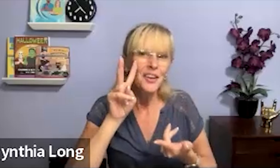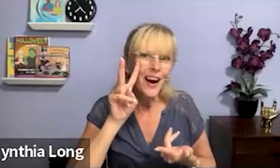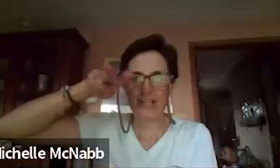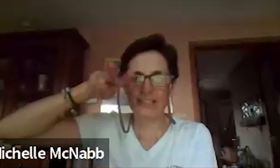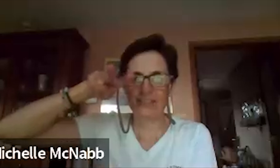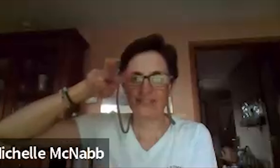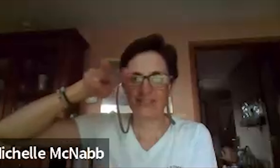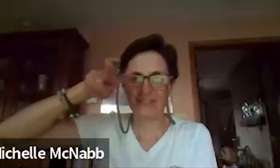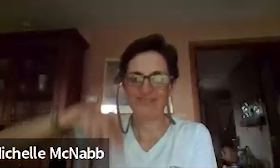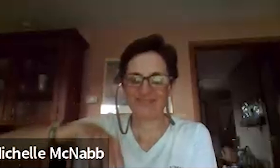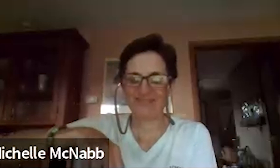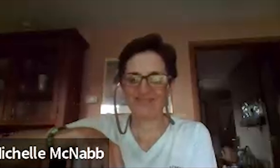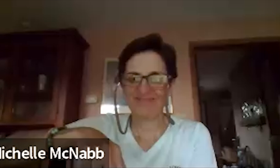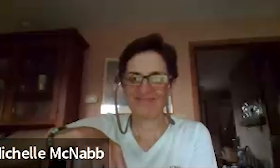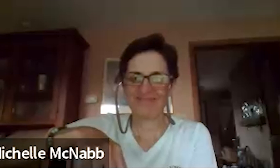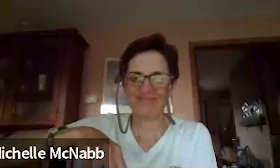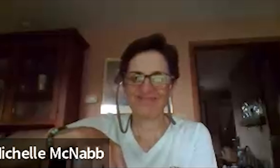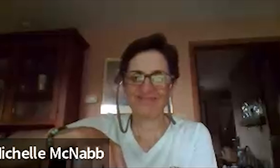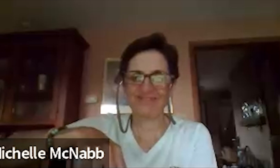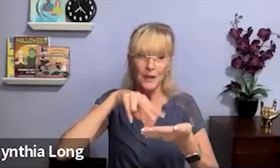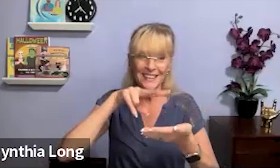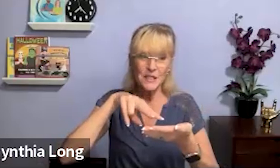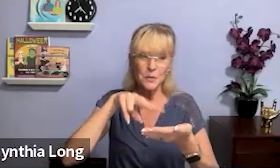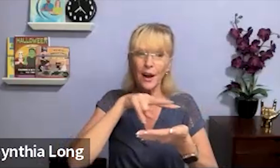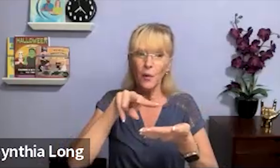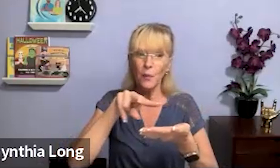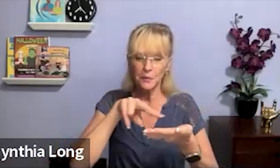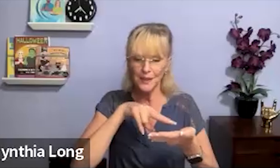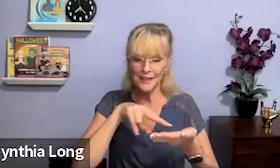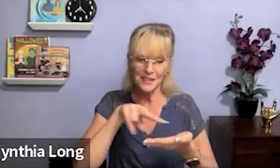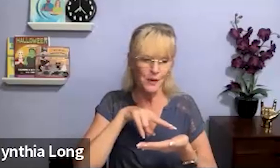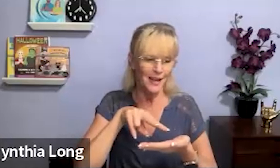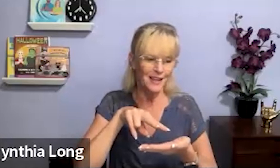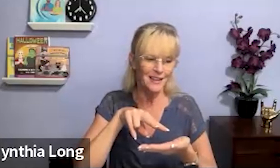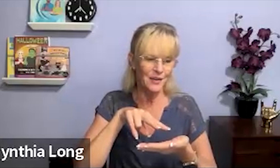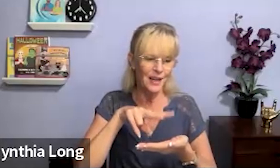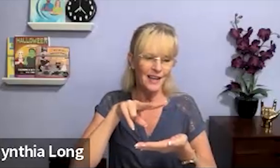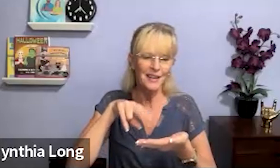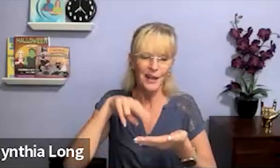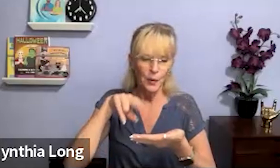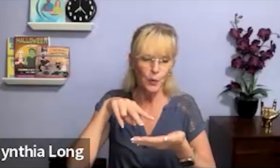Your eyes. Yes. So we can read this way or we can read this way. Okay.